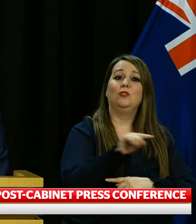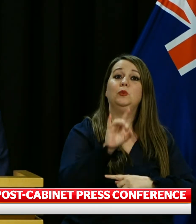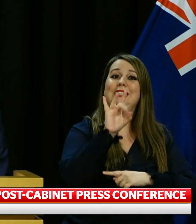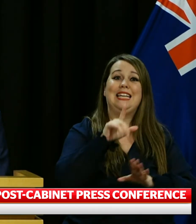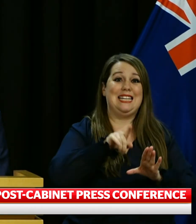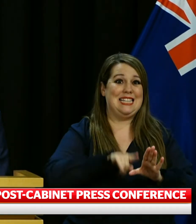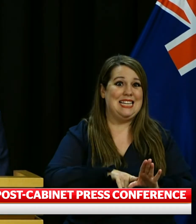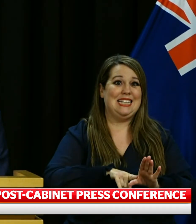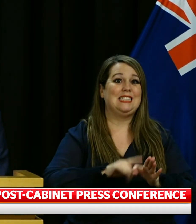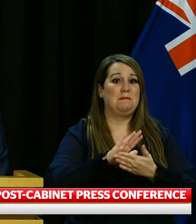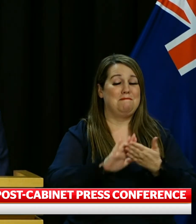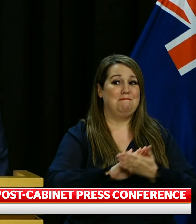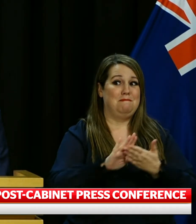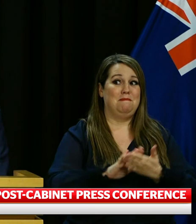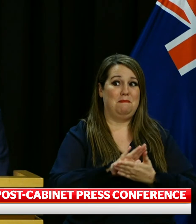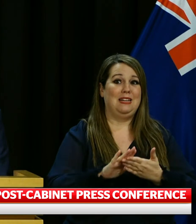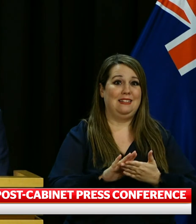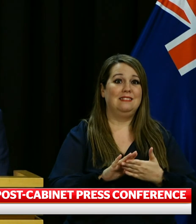widespread land loss there?